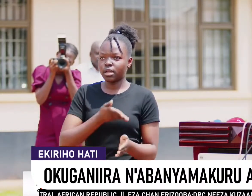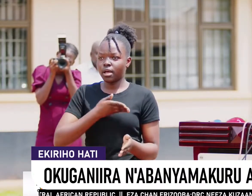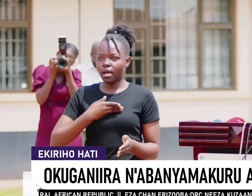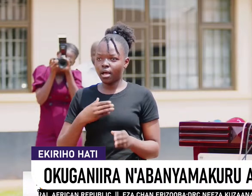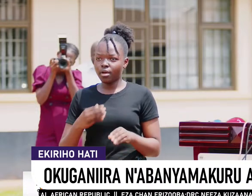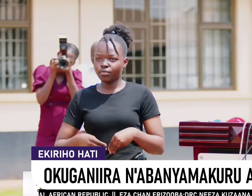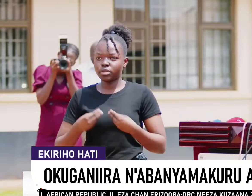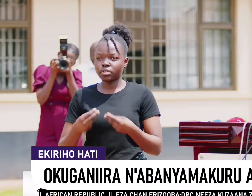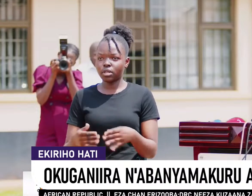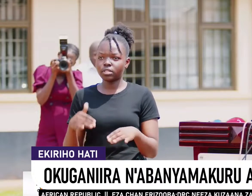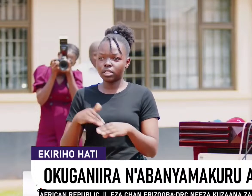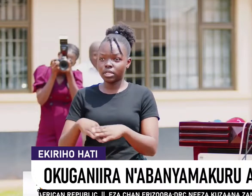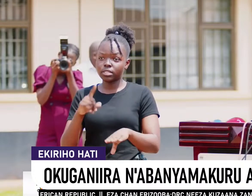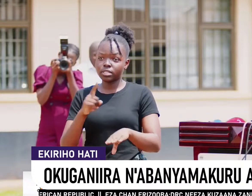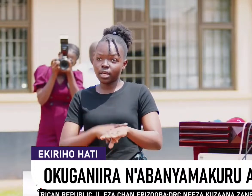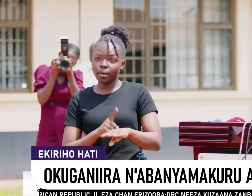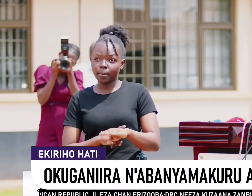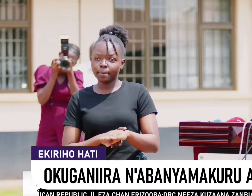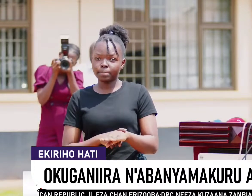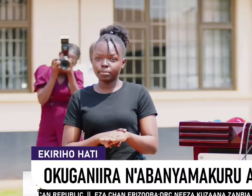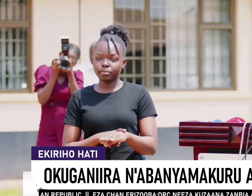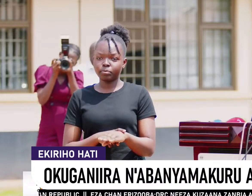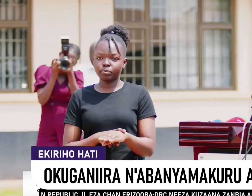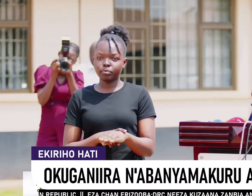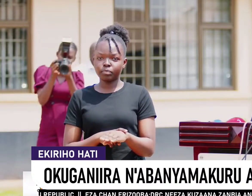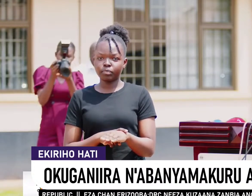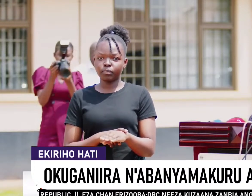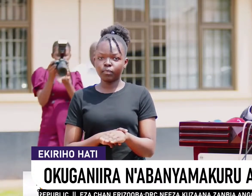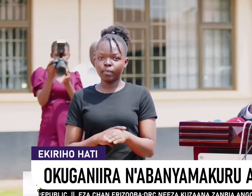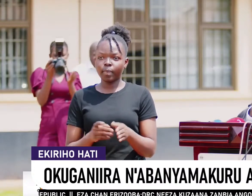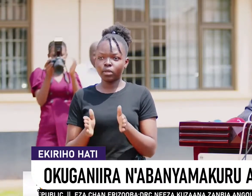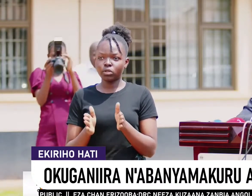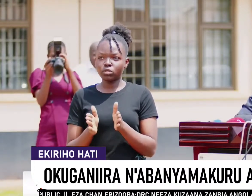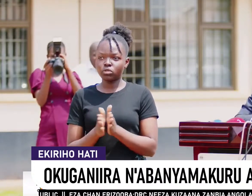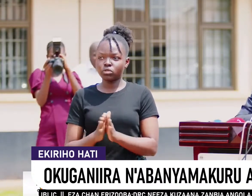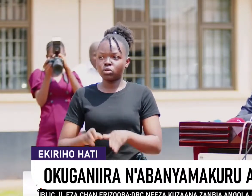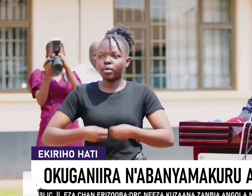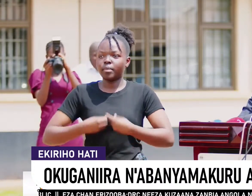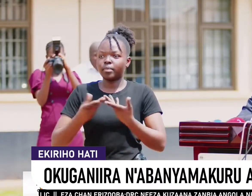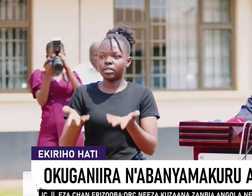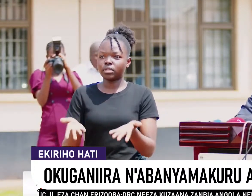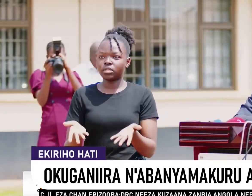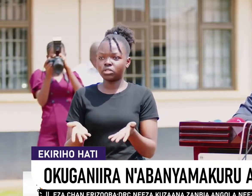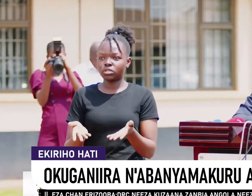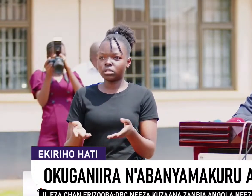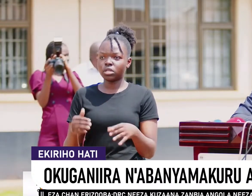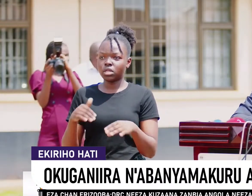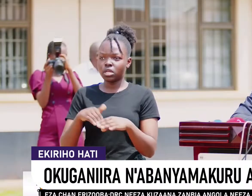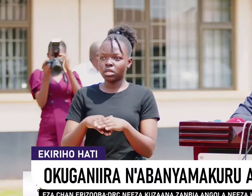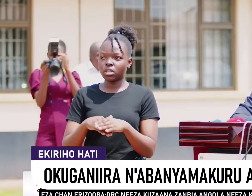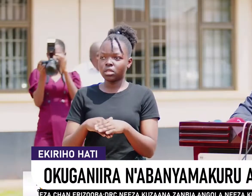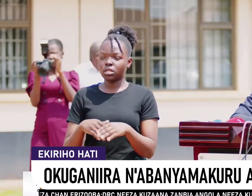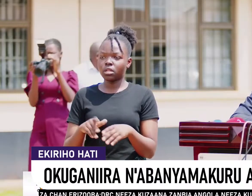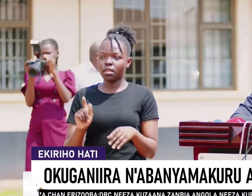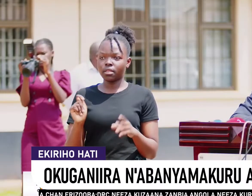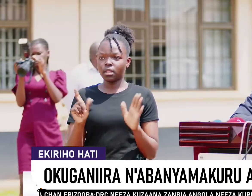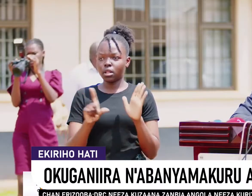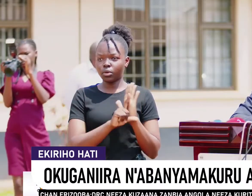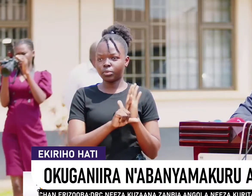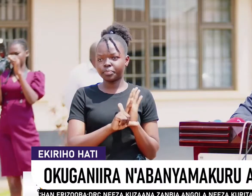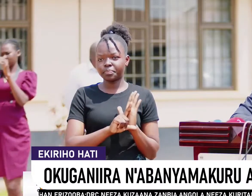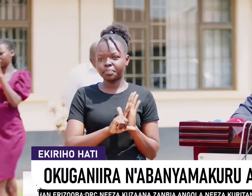time so that the results can be published and declared in accordance with the law.